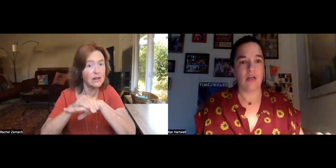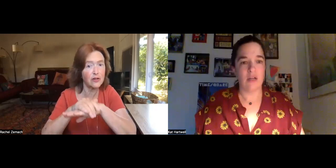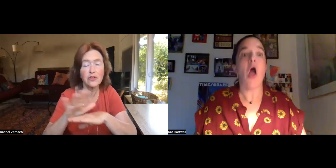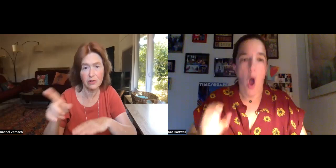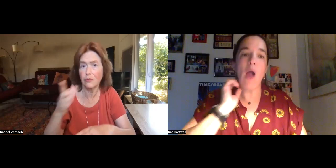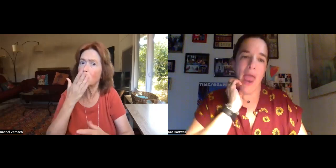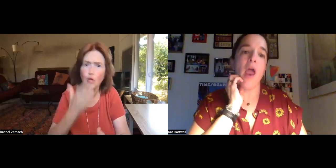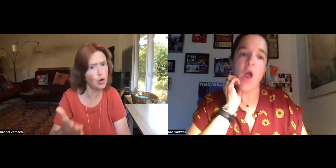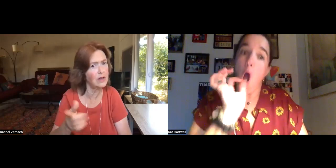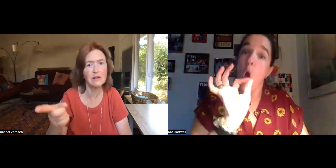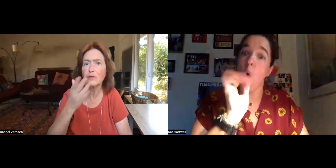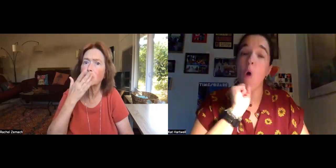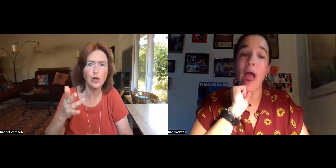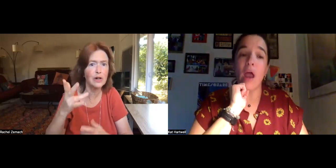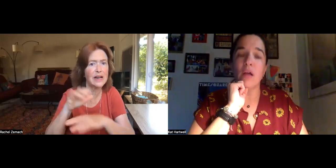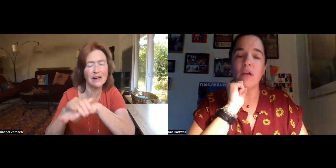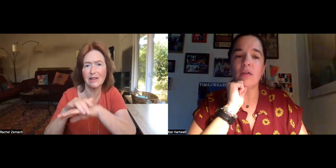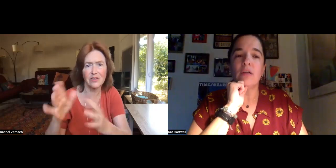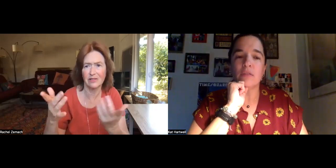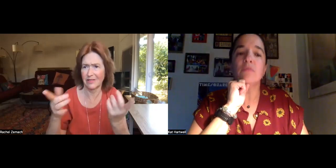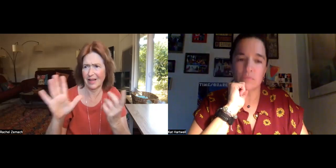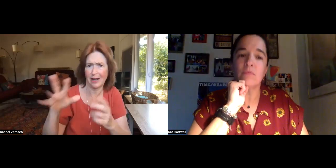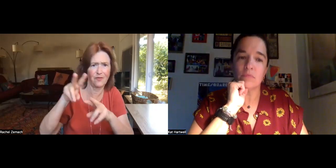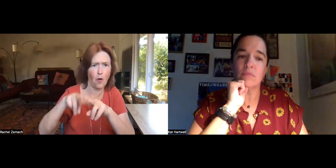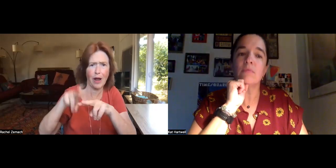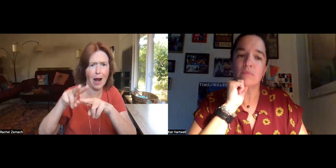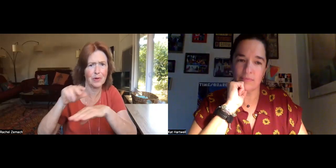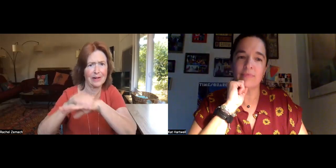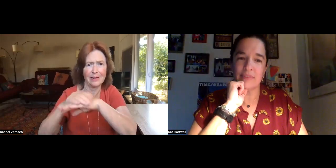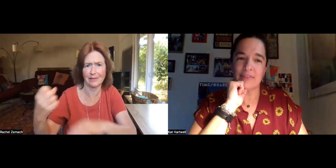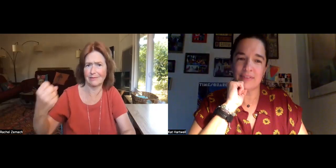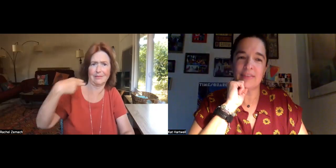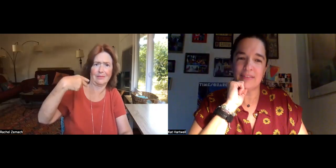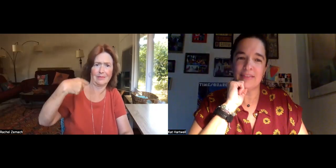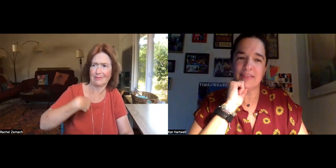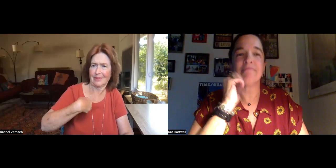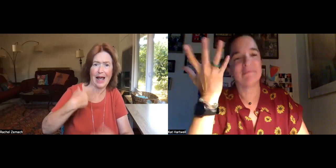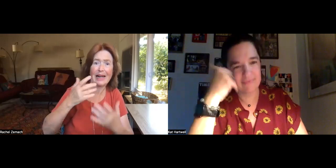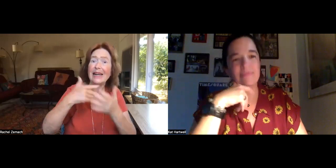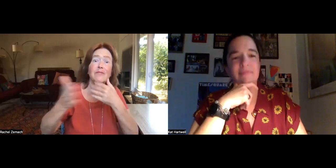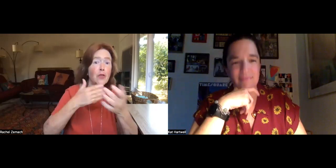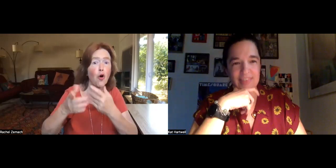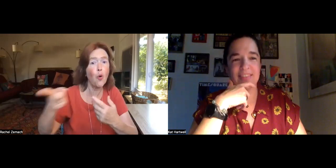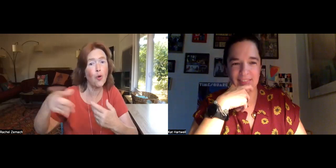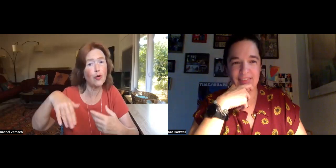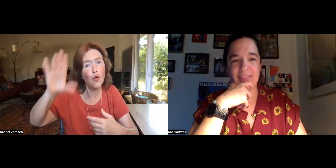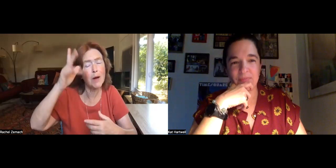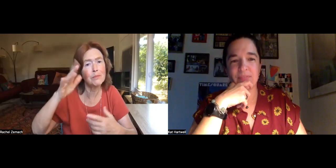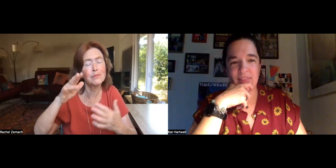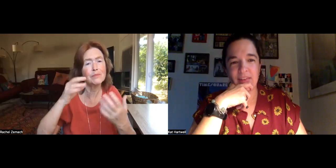English. Okay. Oh, okay. His vocabulary English, even though grew up